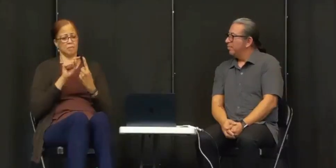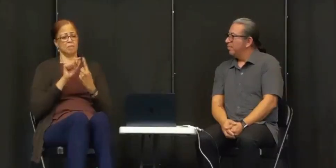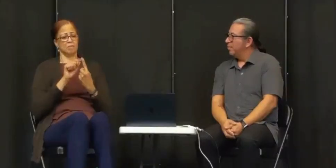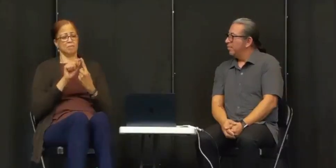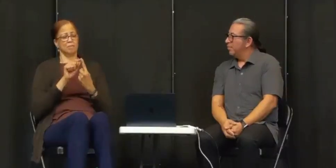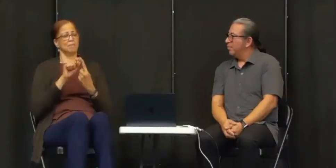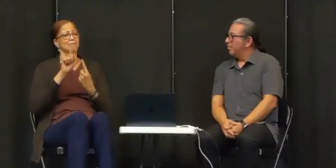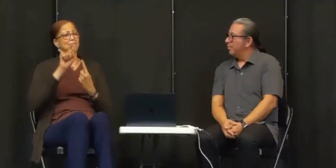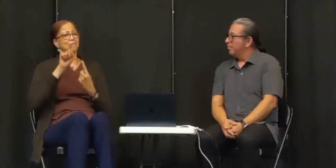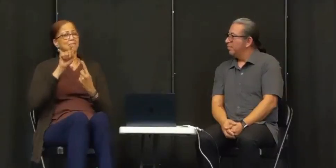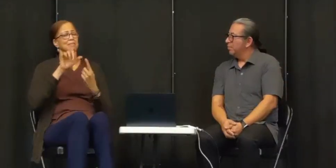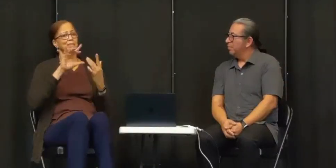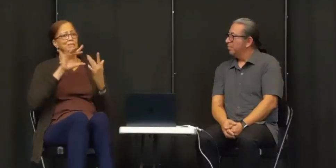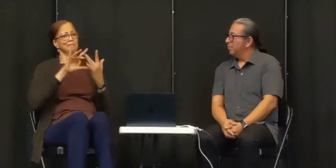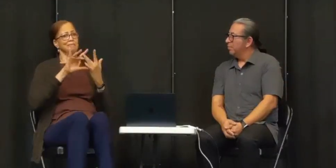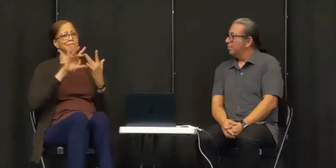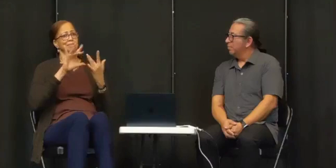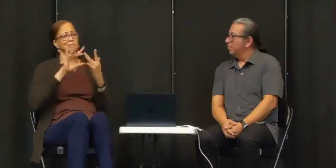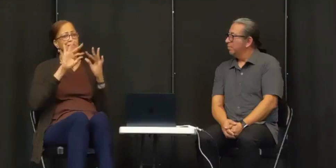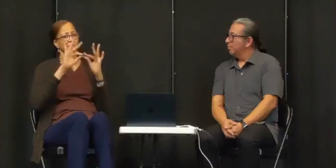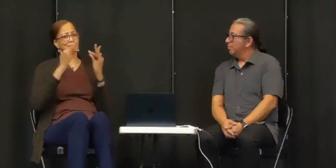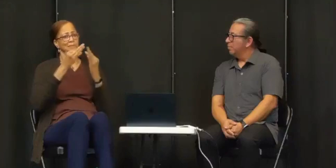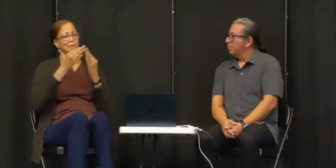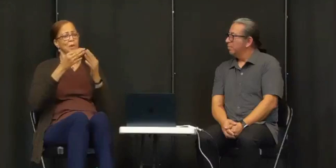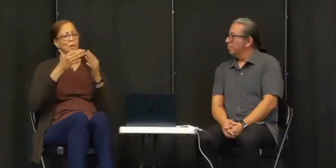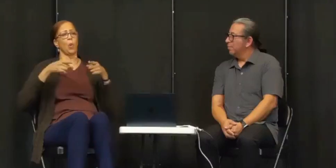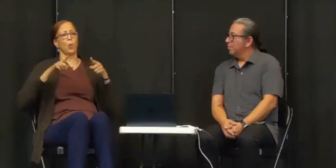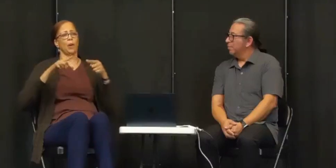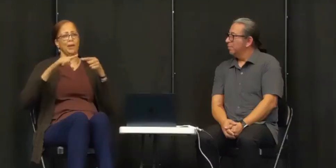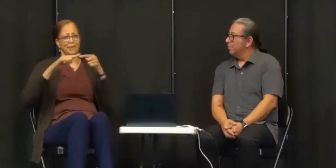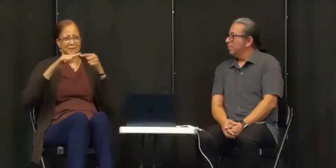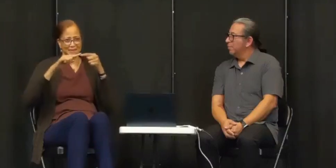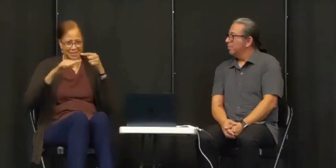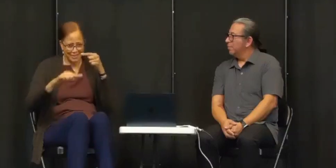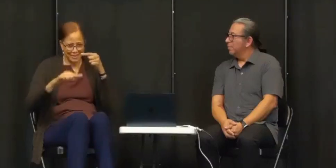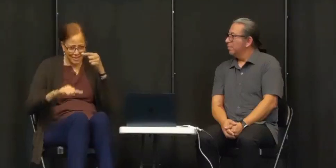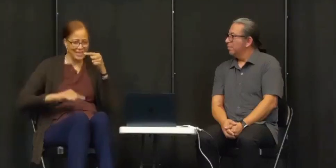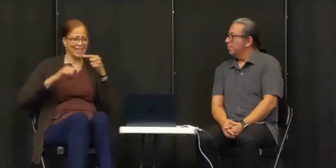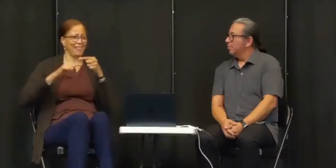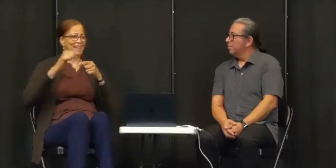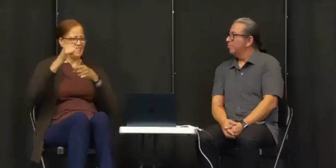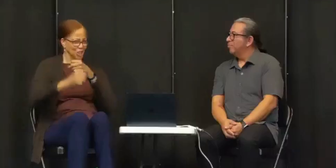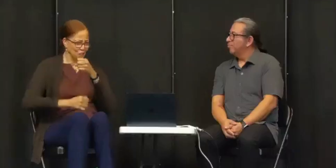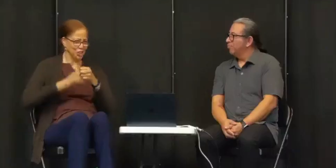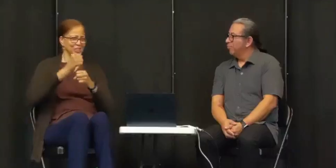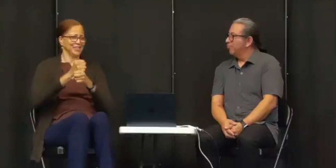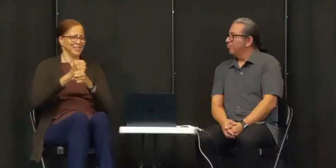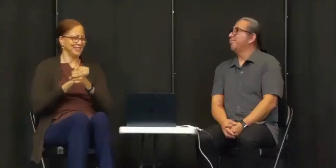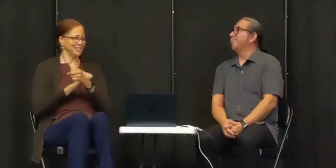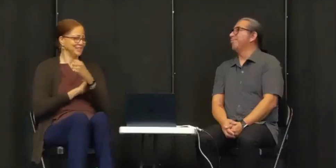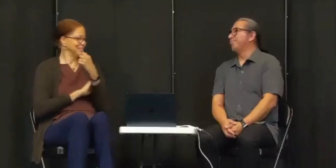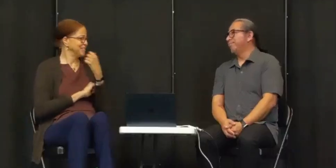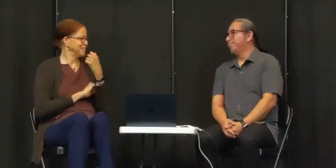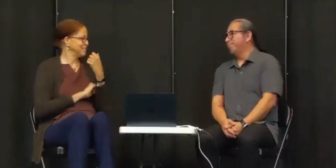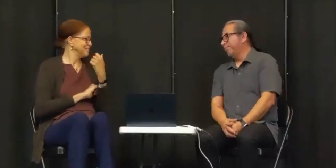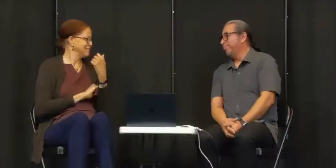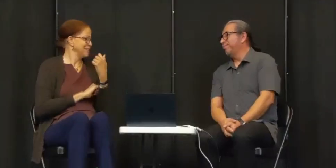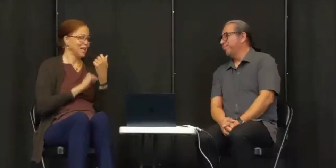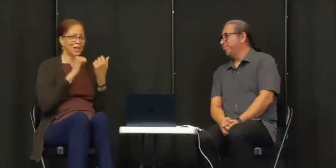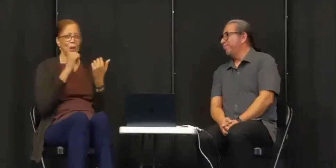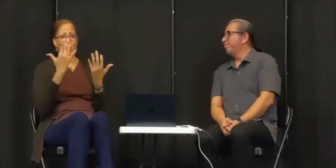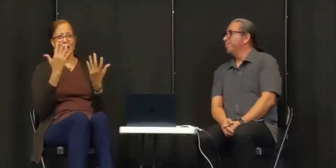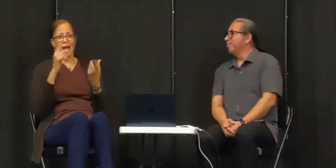things that come to mind initially. You need to contact your family when it's that season of the